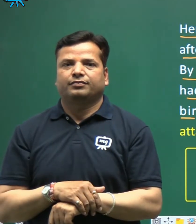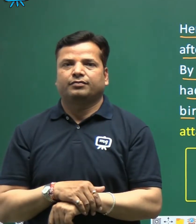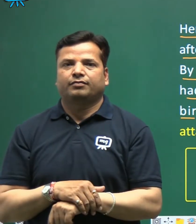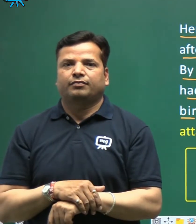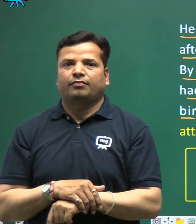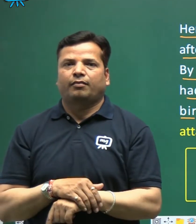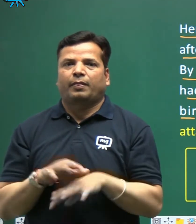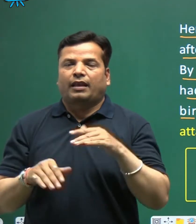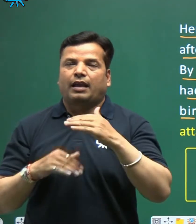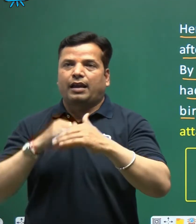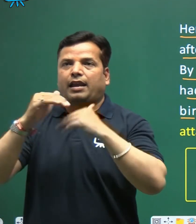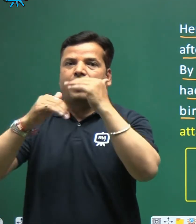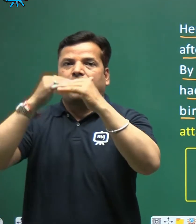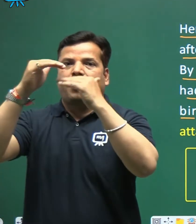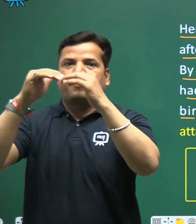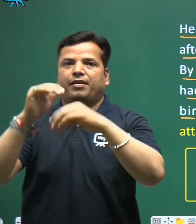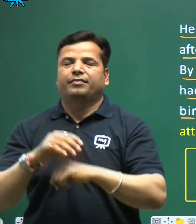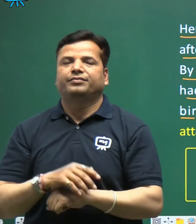had developed